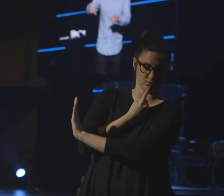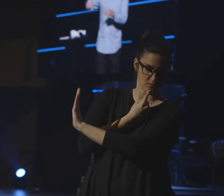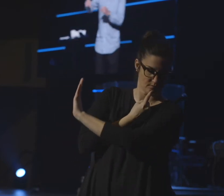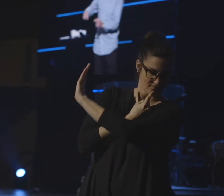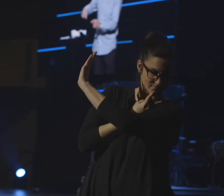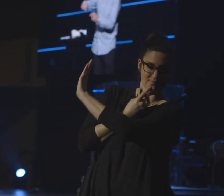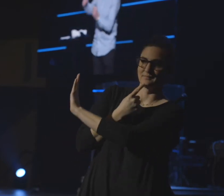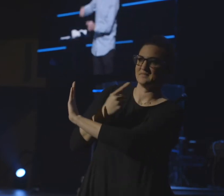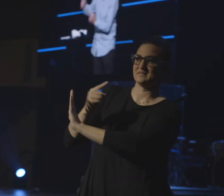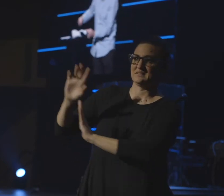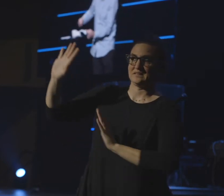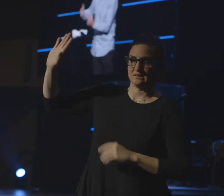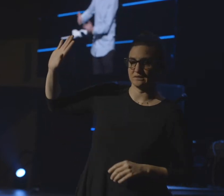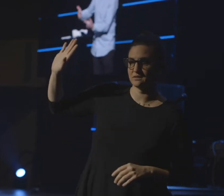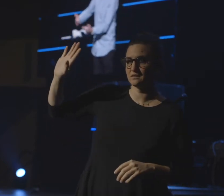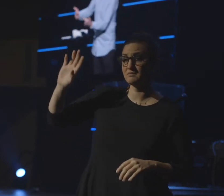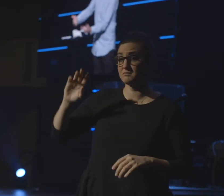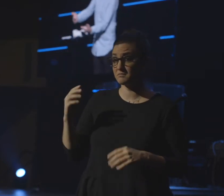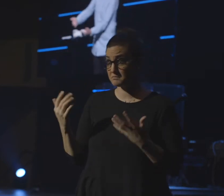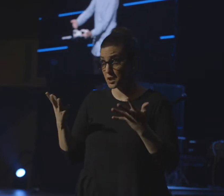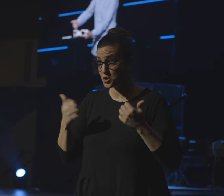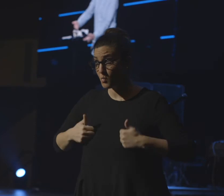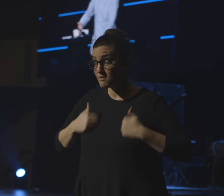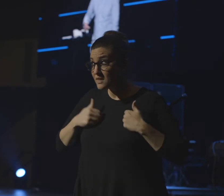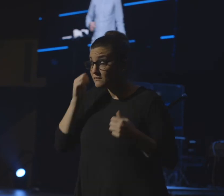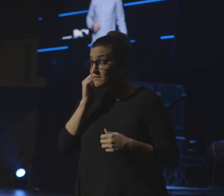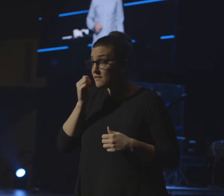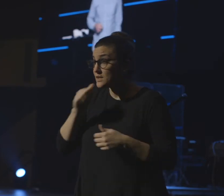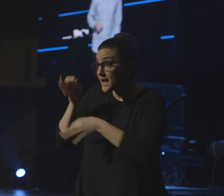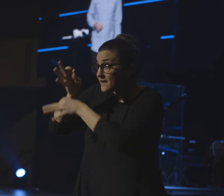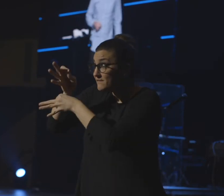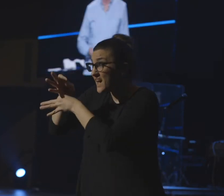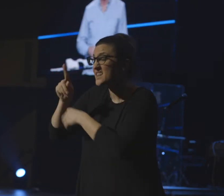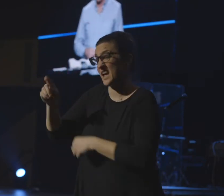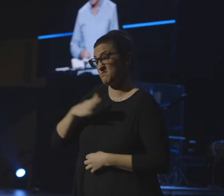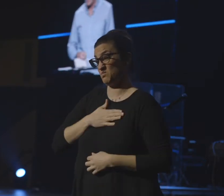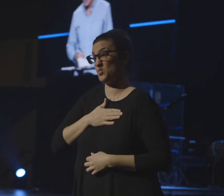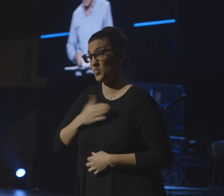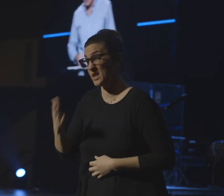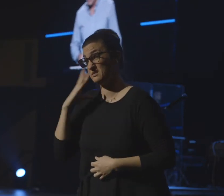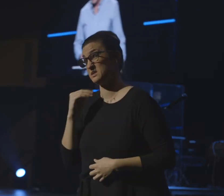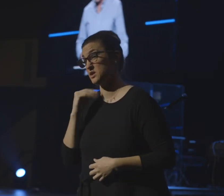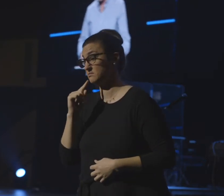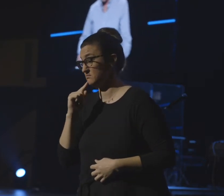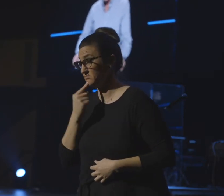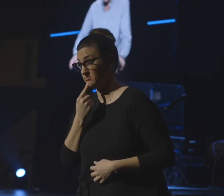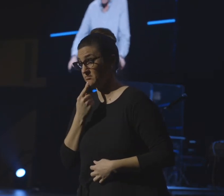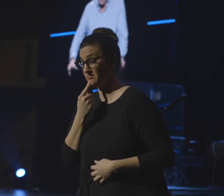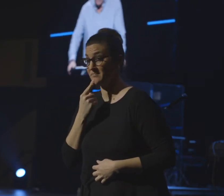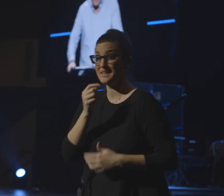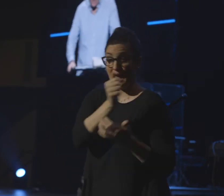to be willing to be disappointed if you're going to live in the life of faith. Sarah lived 10 years, Abraham 10 years with this